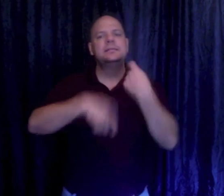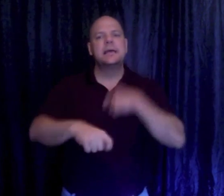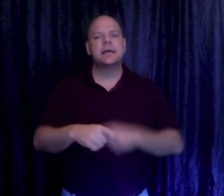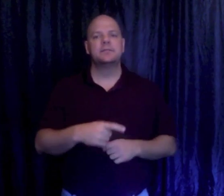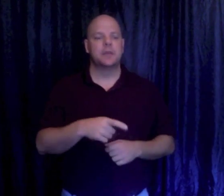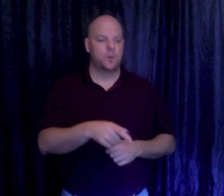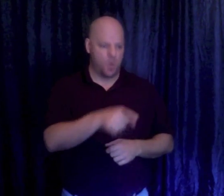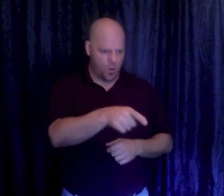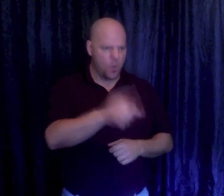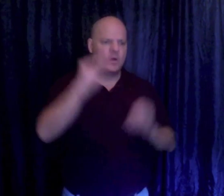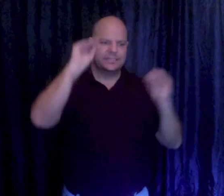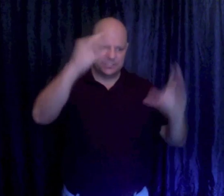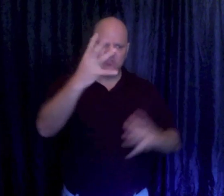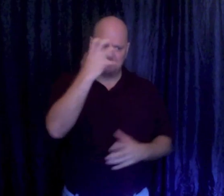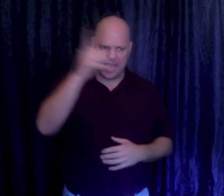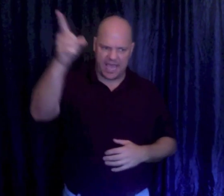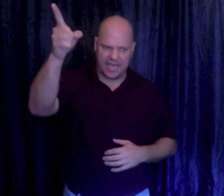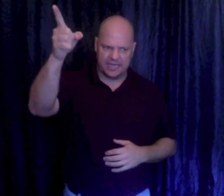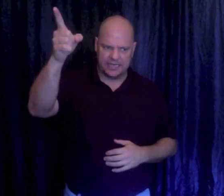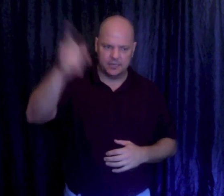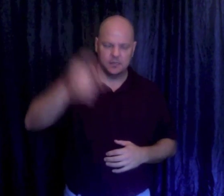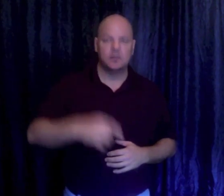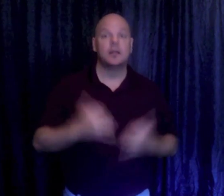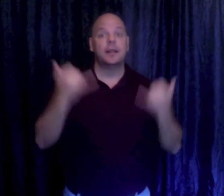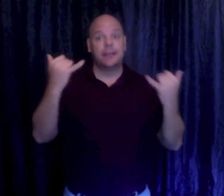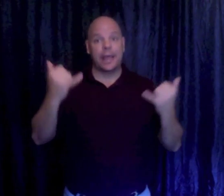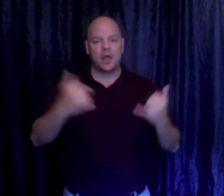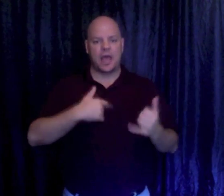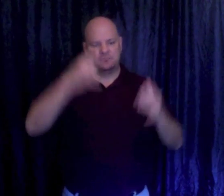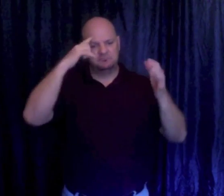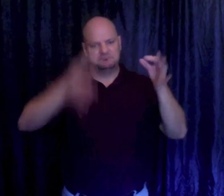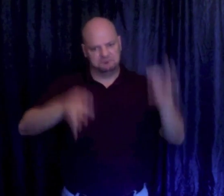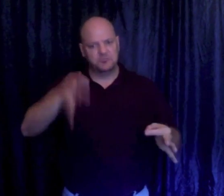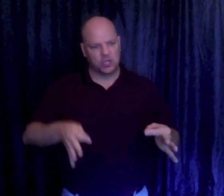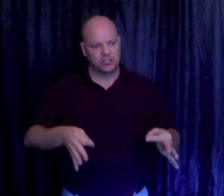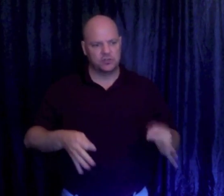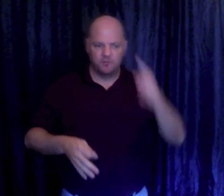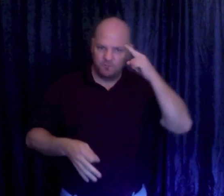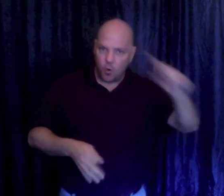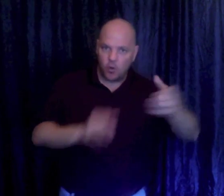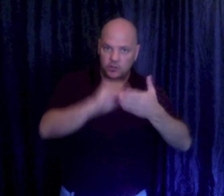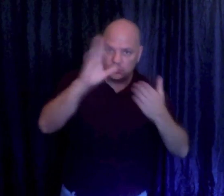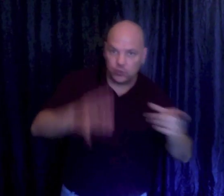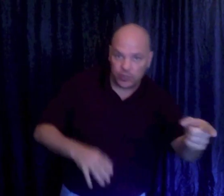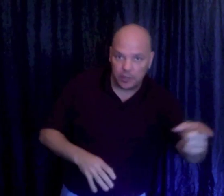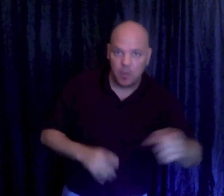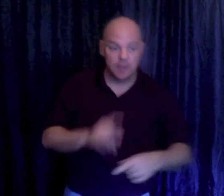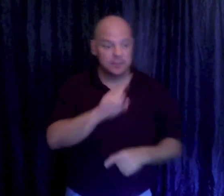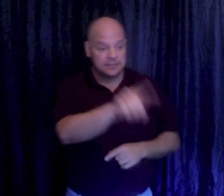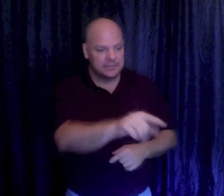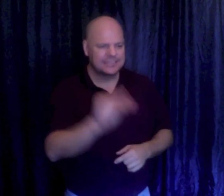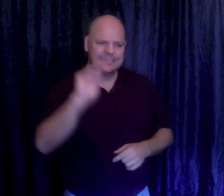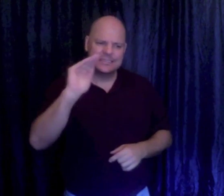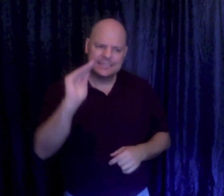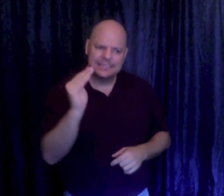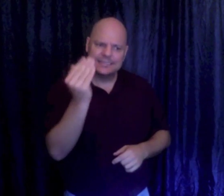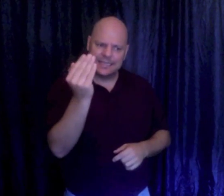the teacher's angry, now you've made a judgment. But if you sign scenes, then you want to know what it looks like. And you're not really